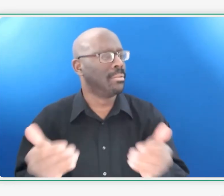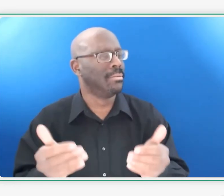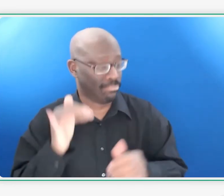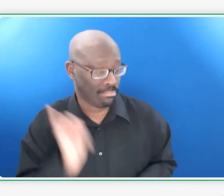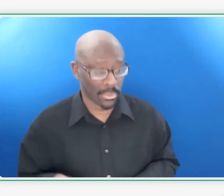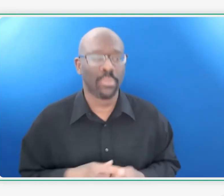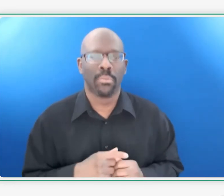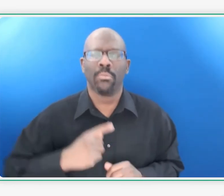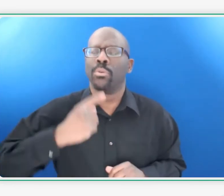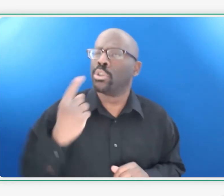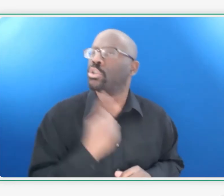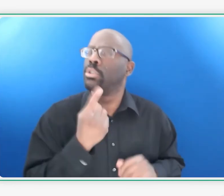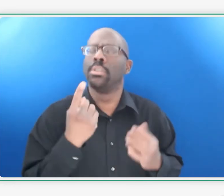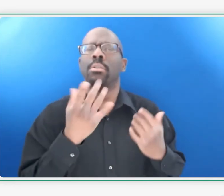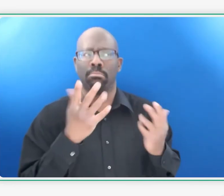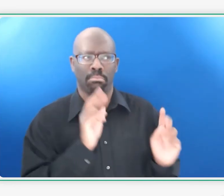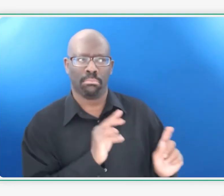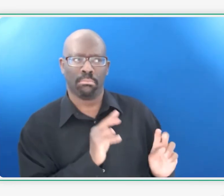The only constant in itself is change.